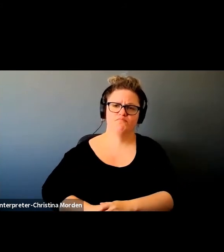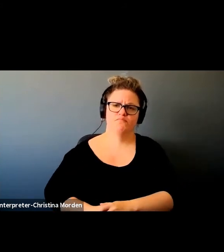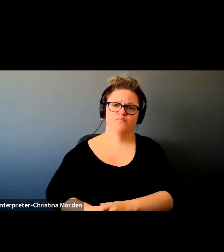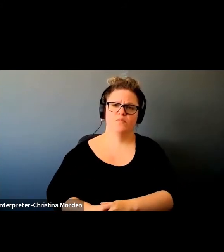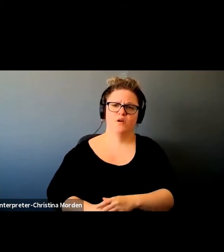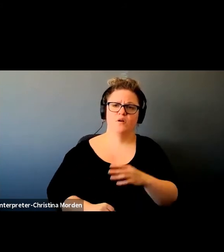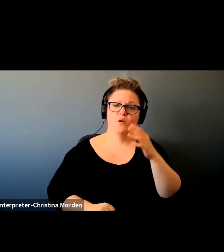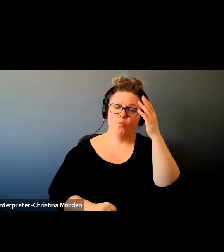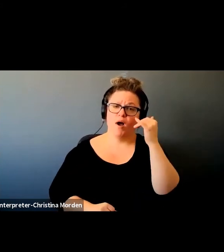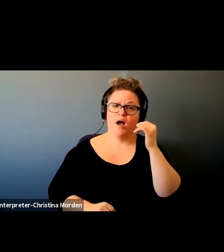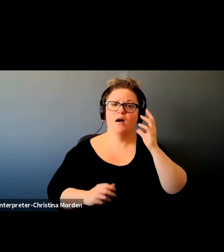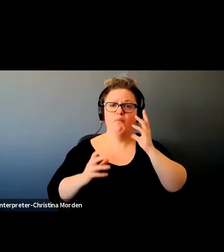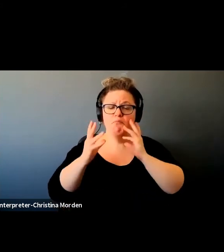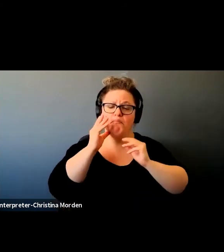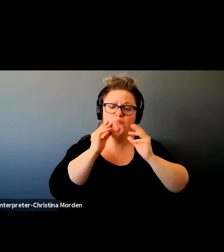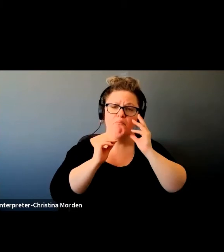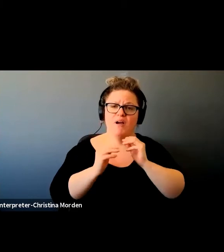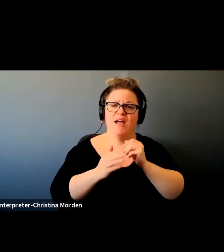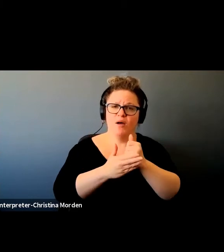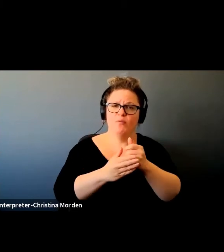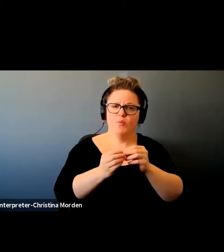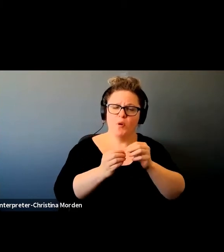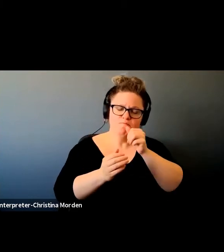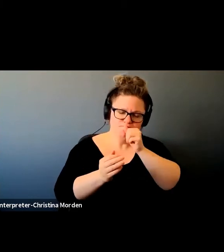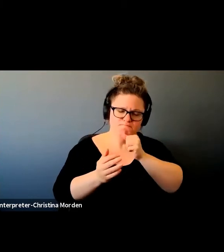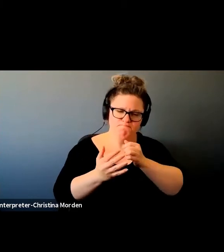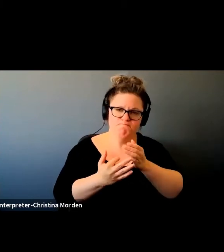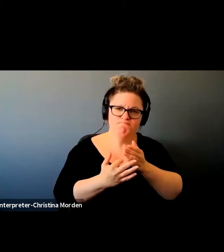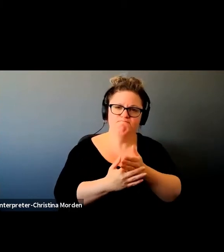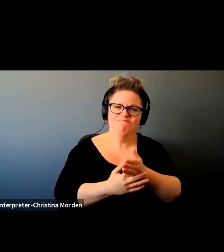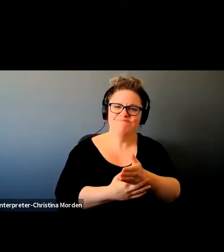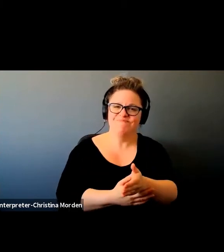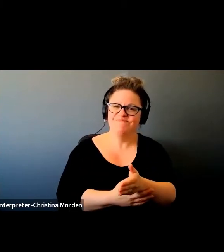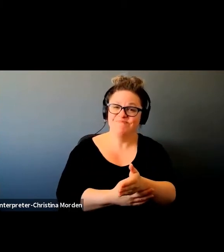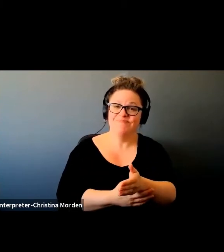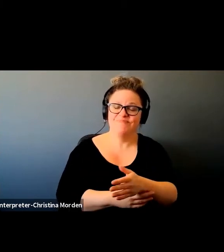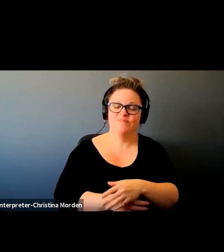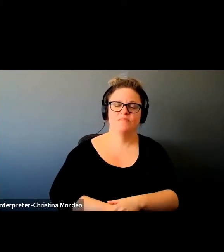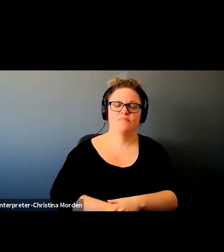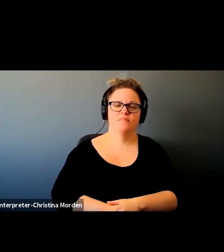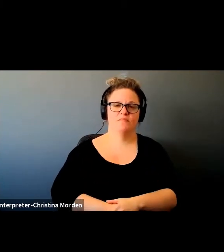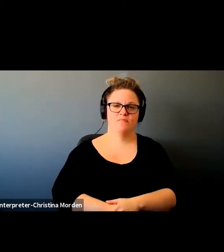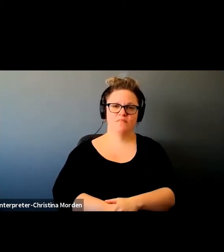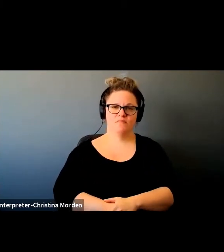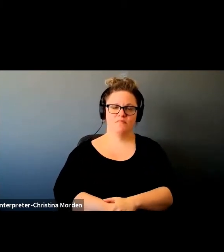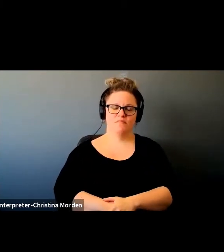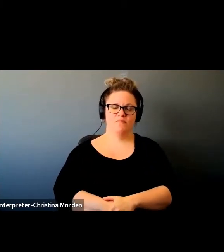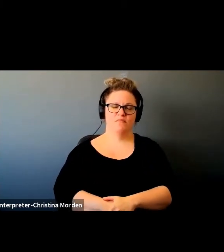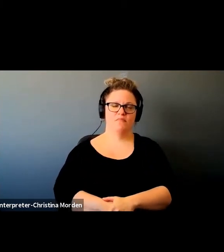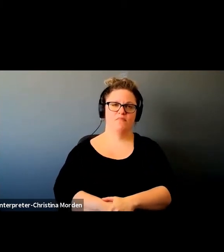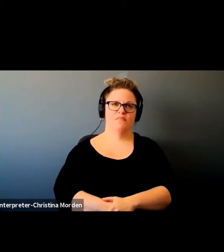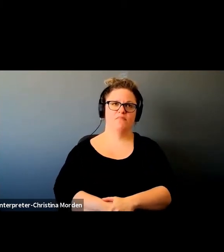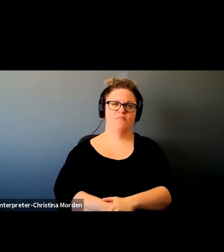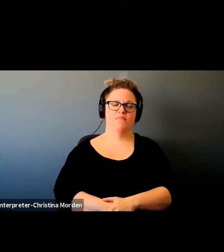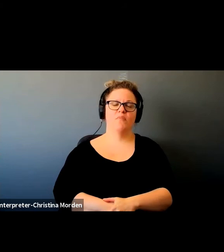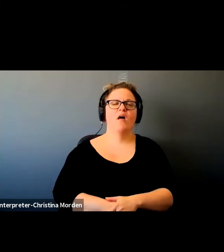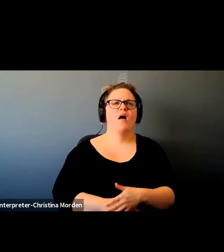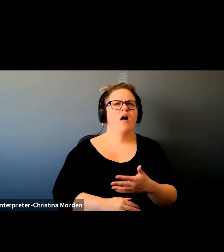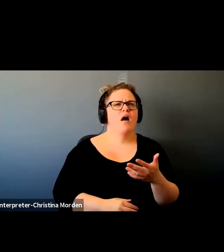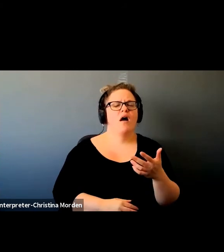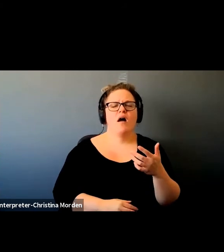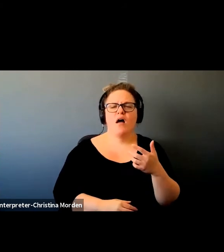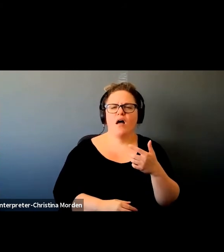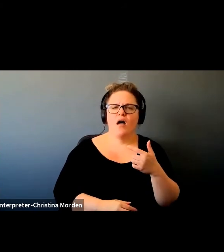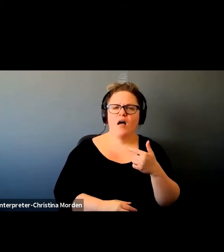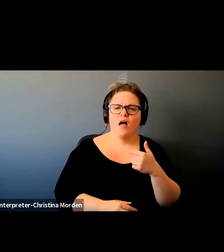helps you to sort of ride out that discomfort some more. And at this point, I kind of want to